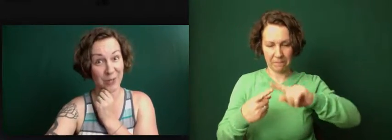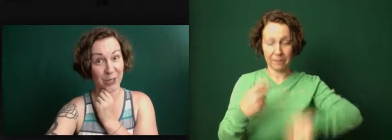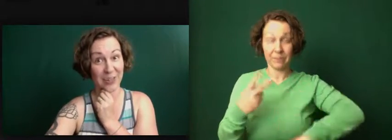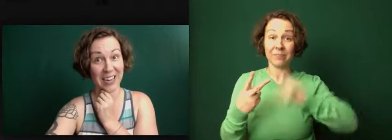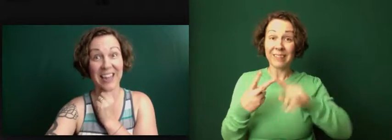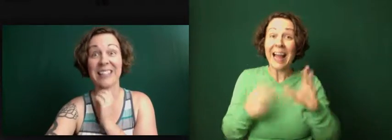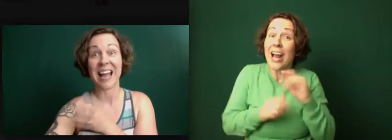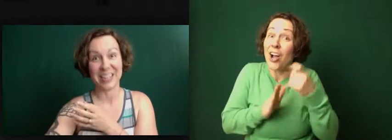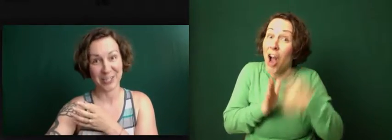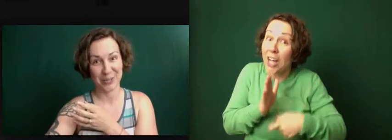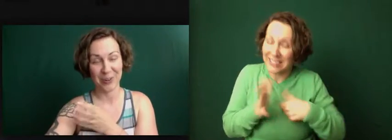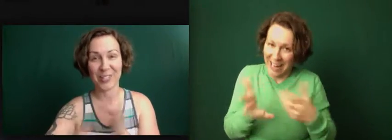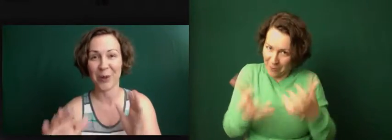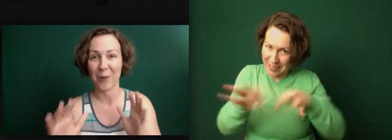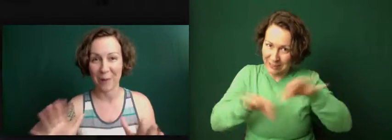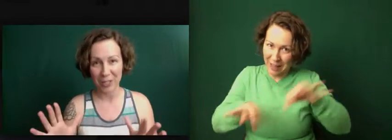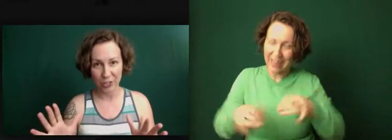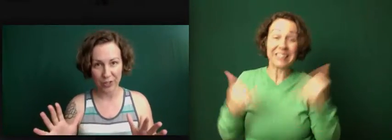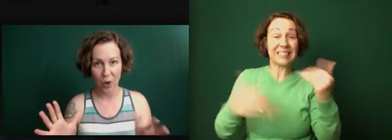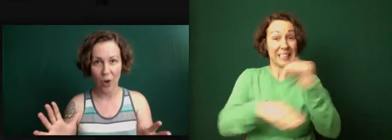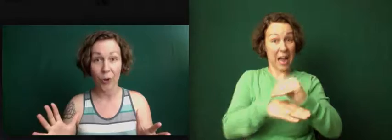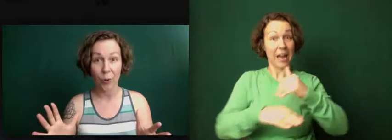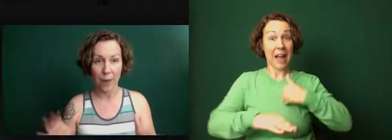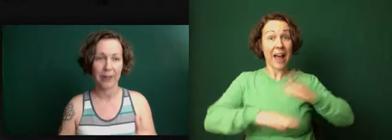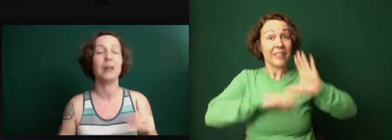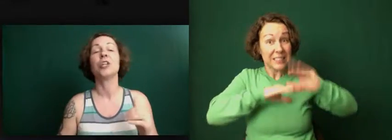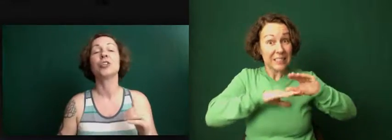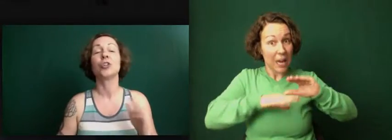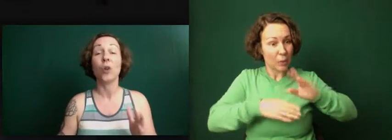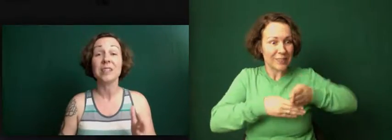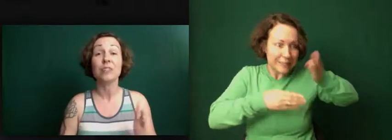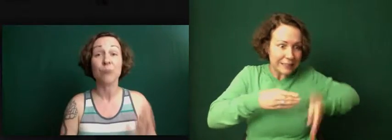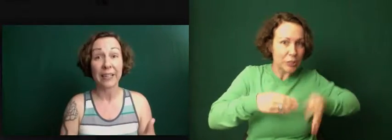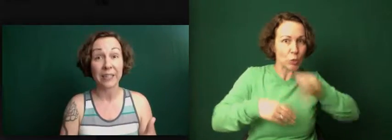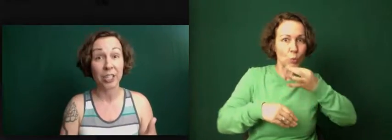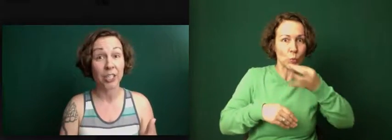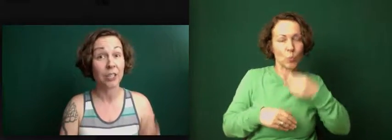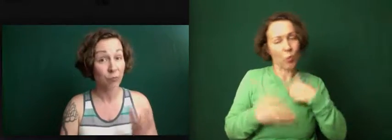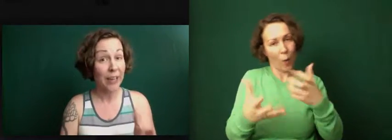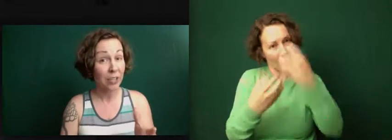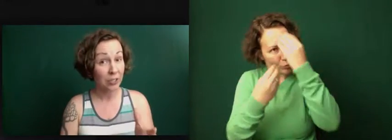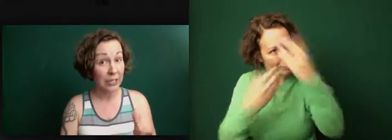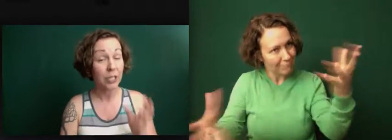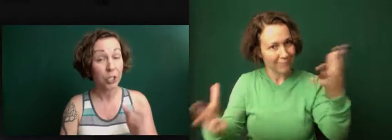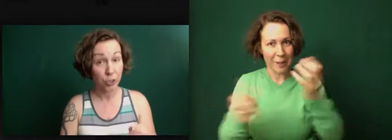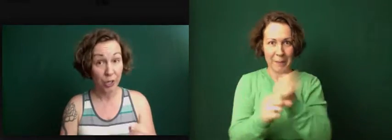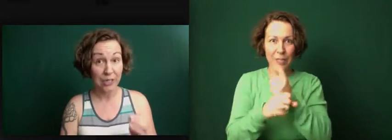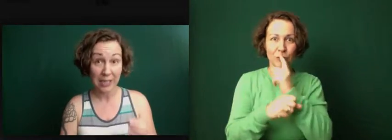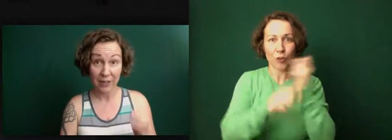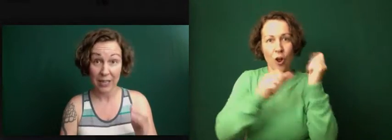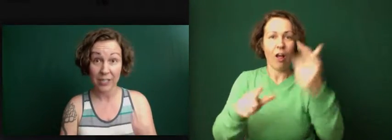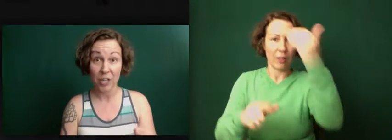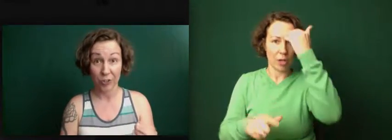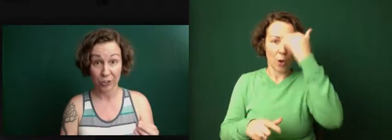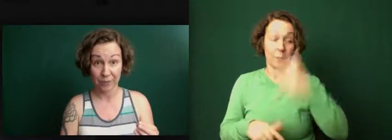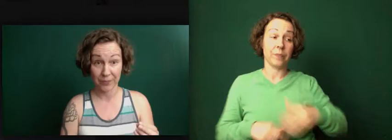a discount to it and it's ending soon, and so I want to make sure that you all know about it. So the course is regularly